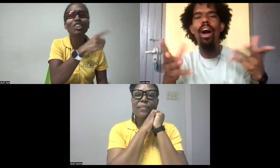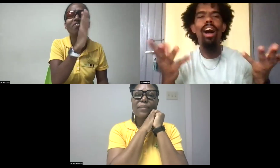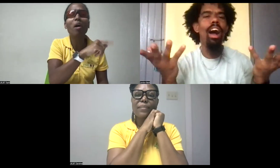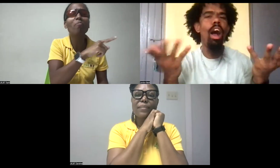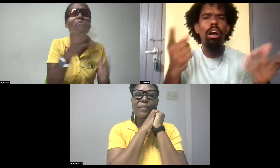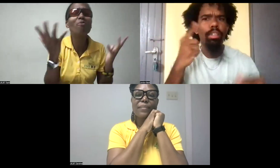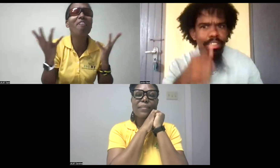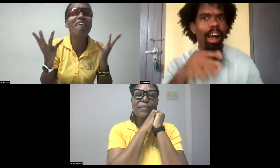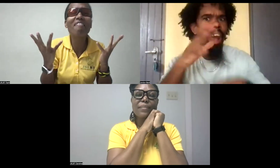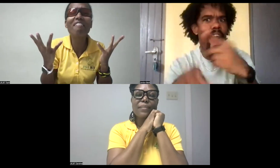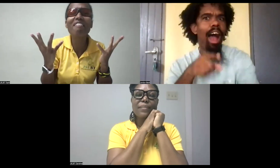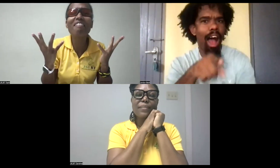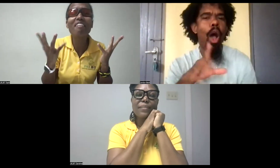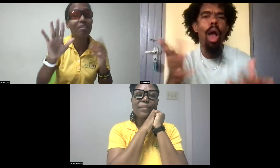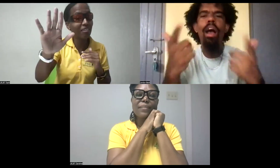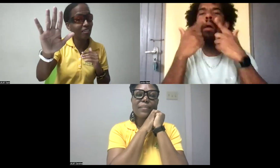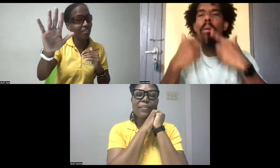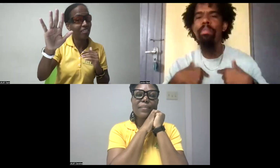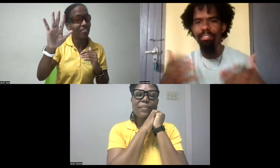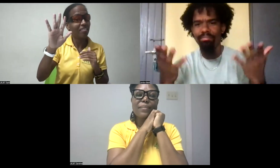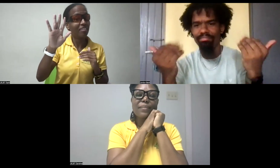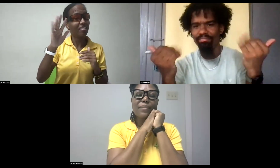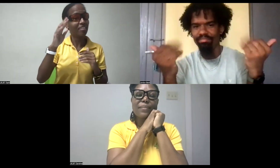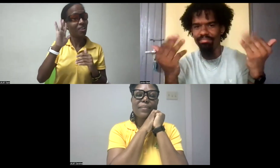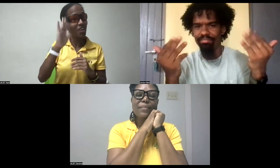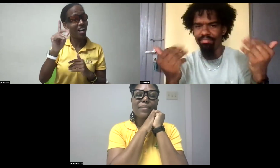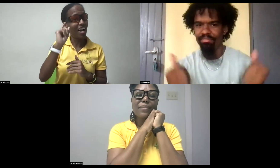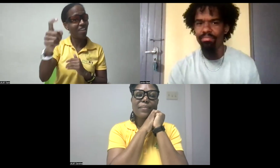All right, so give me some feedback.